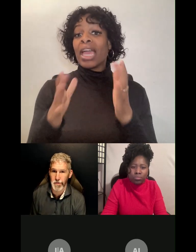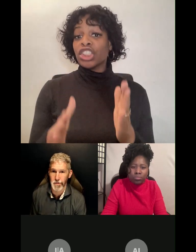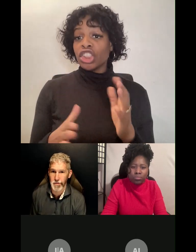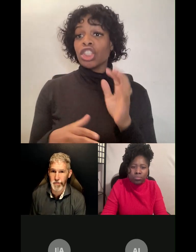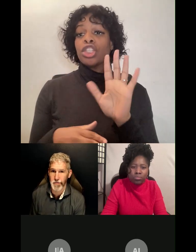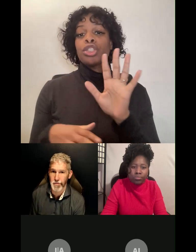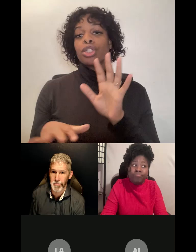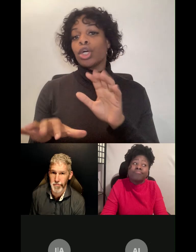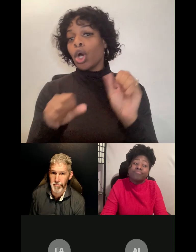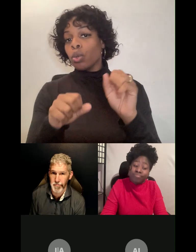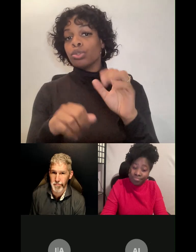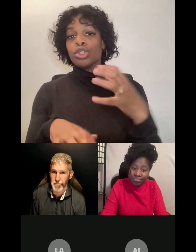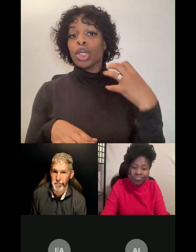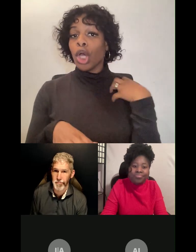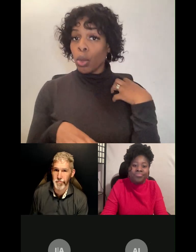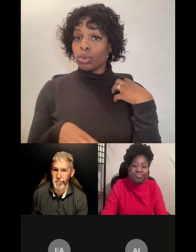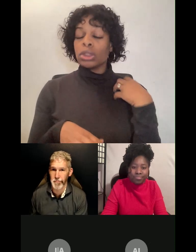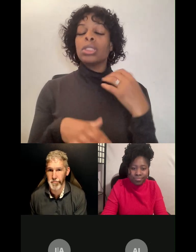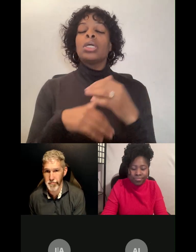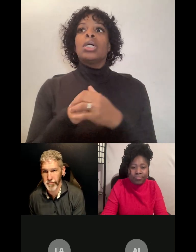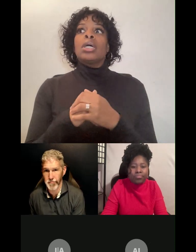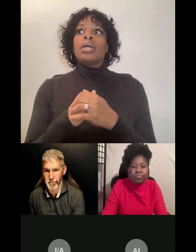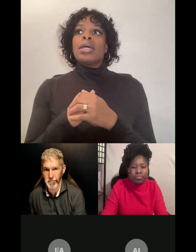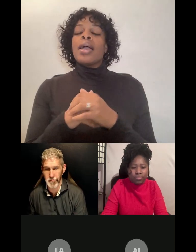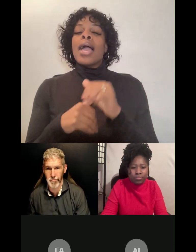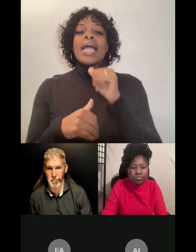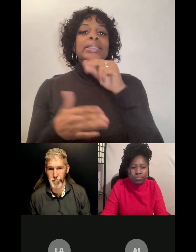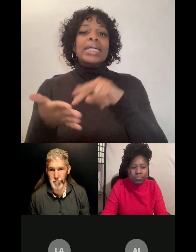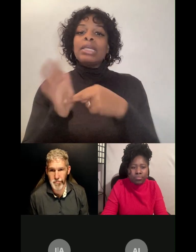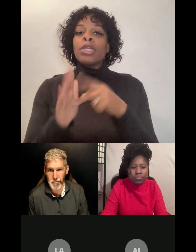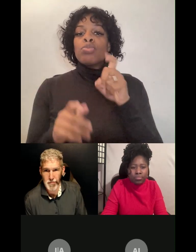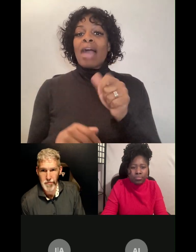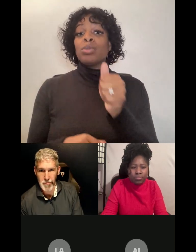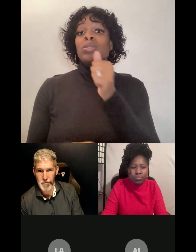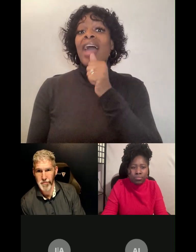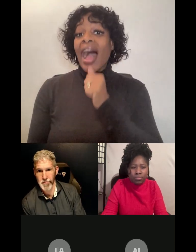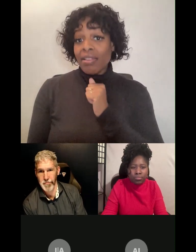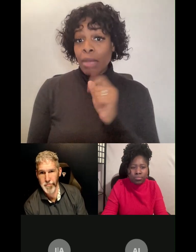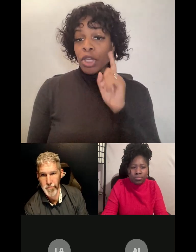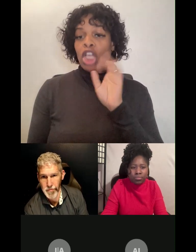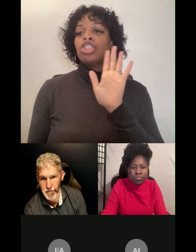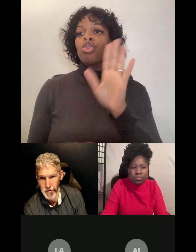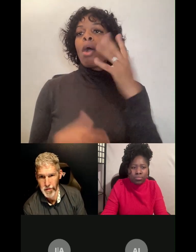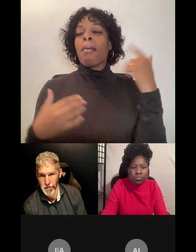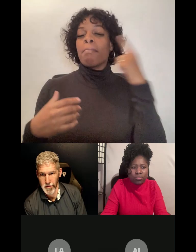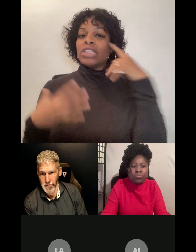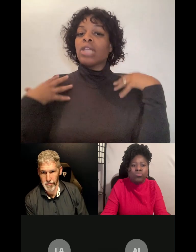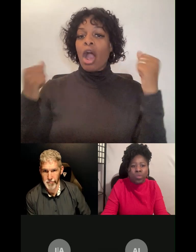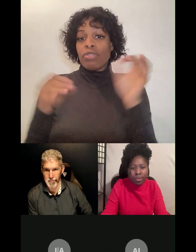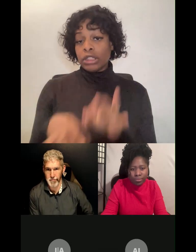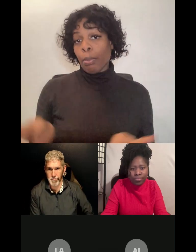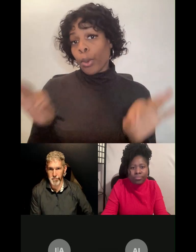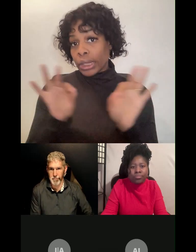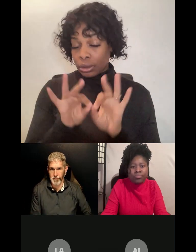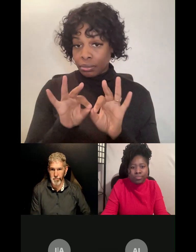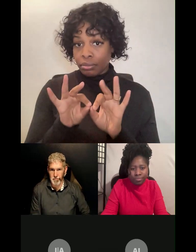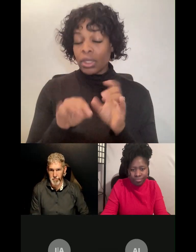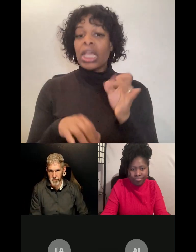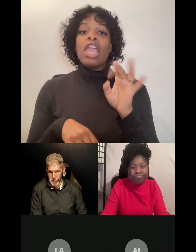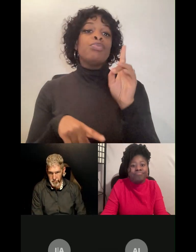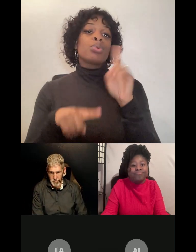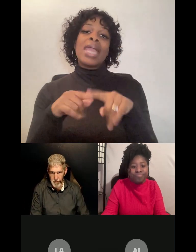your manager, your host, your coach. It doesn't mean you have to tolerate because your mental health is